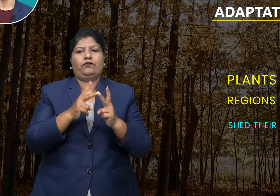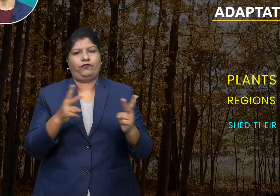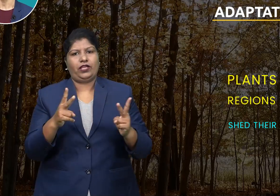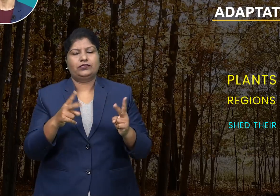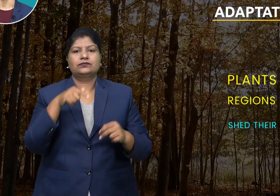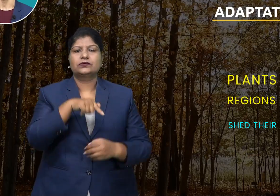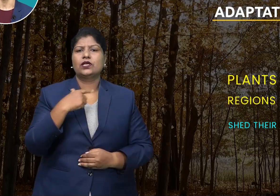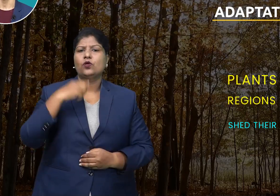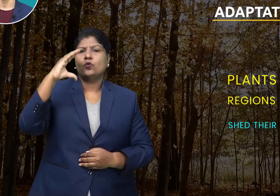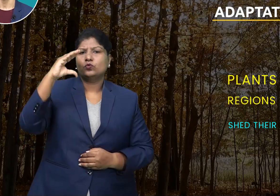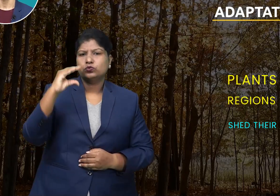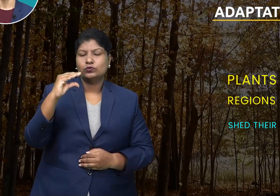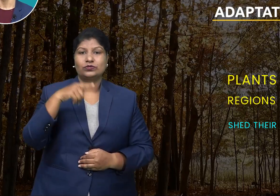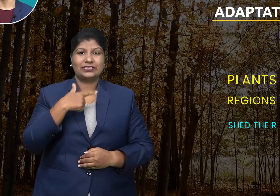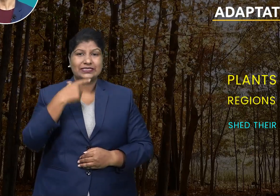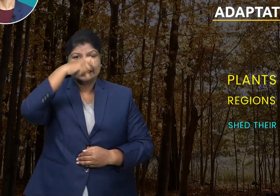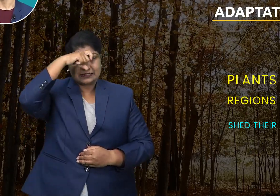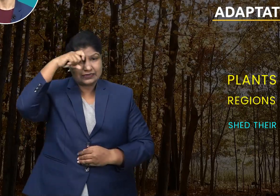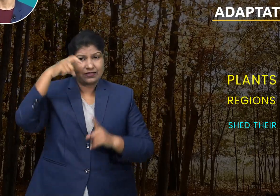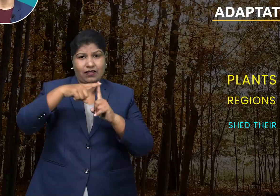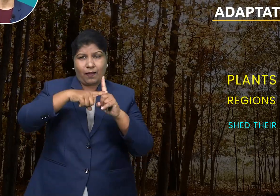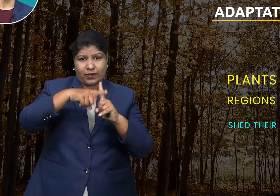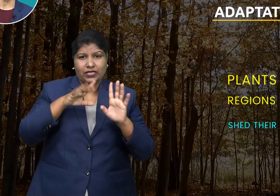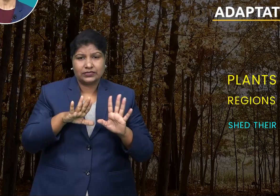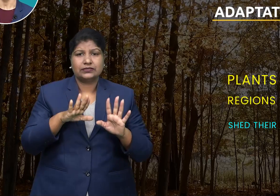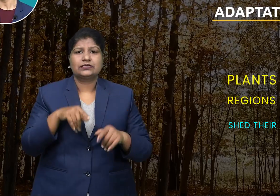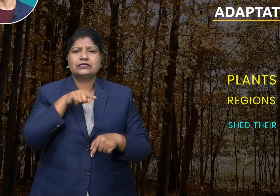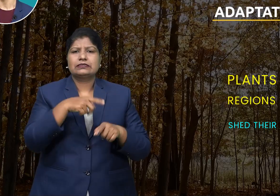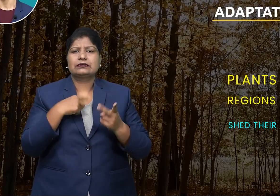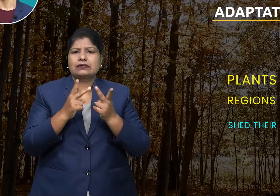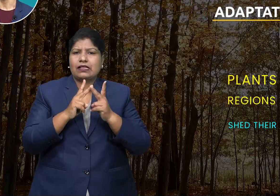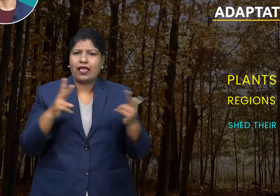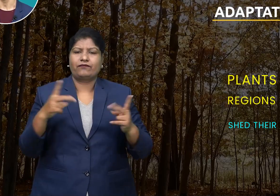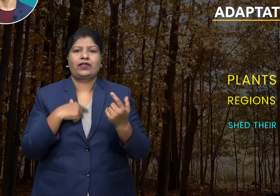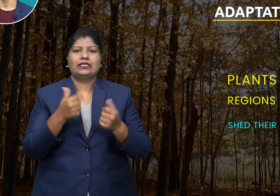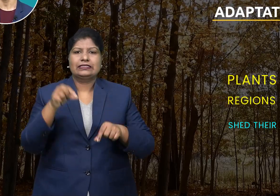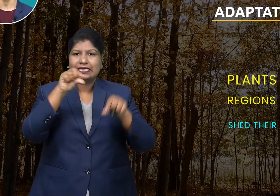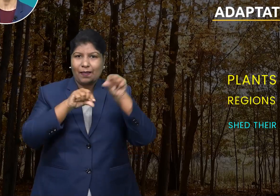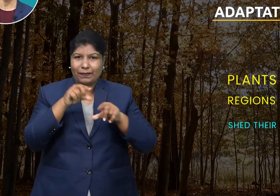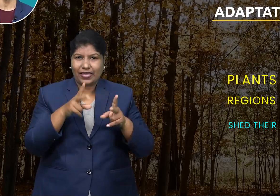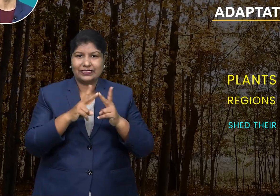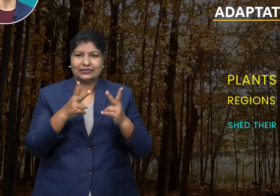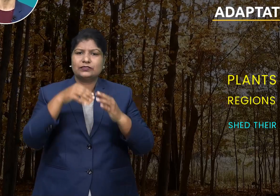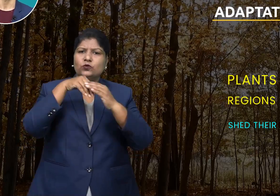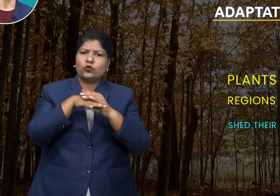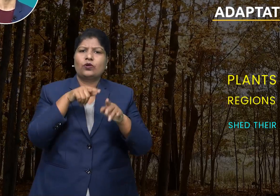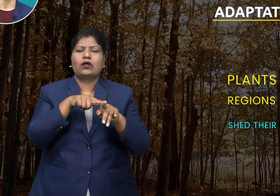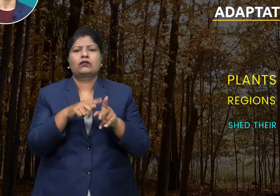as low temperature renders several chemicals inactive for some time.